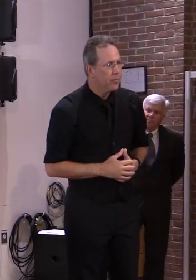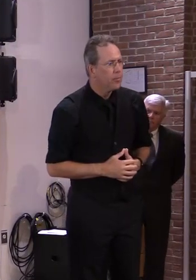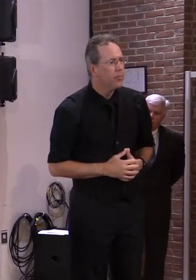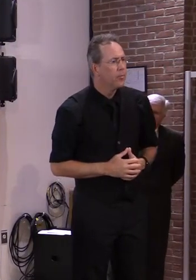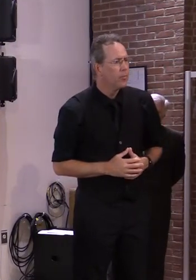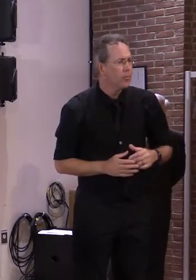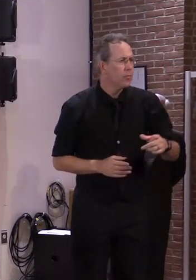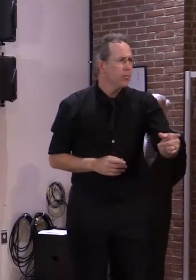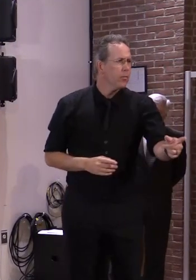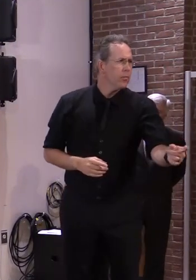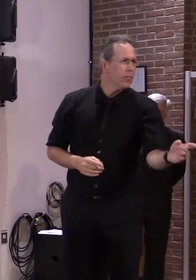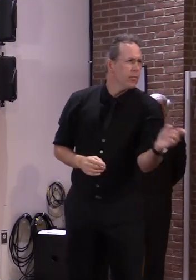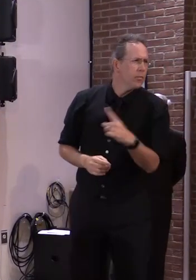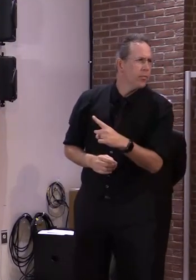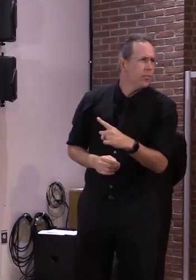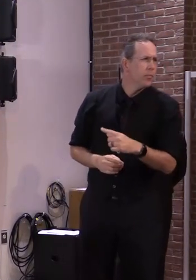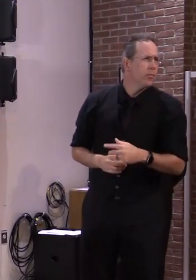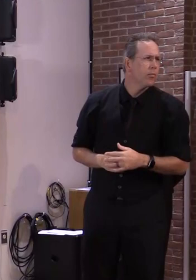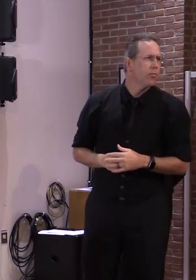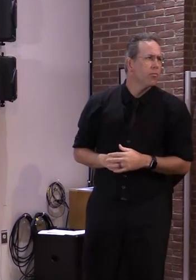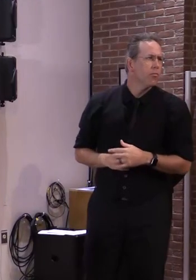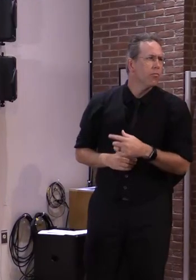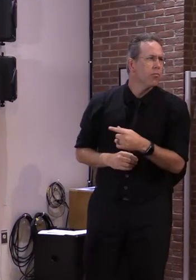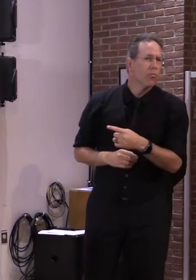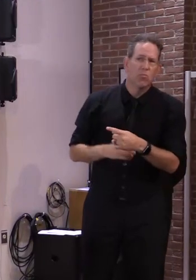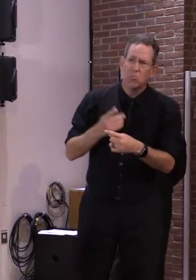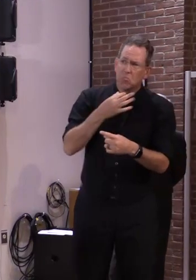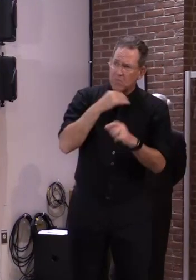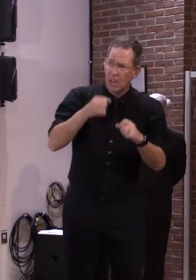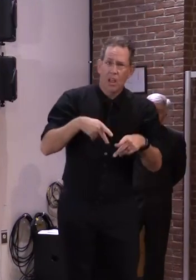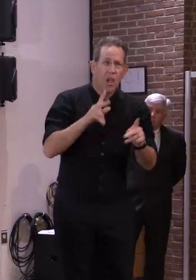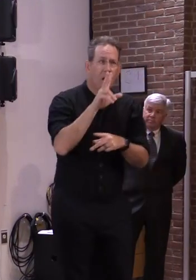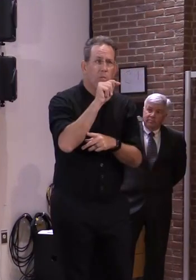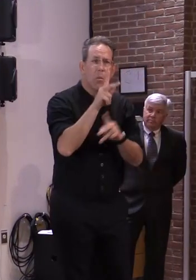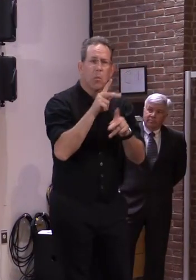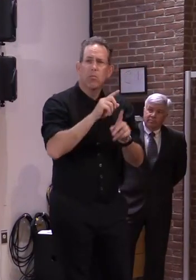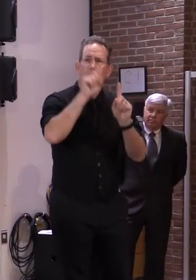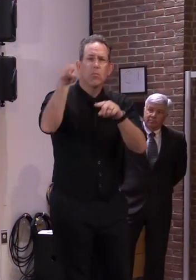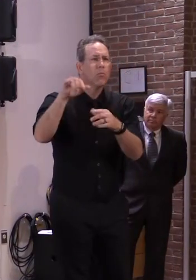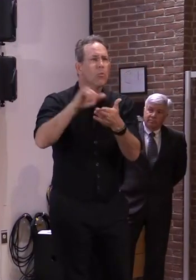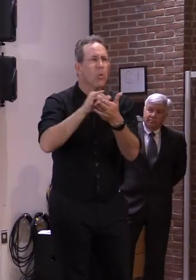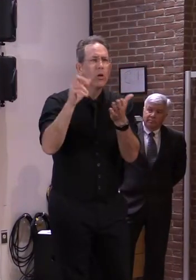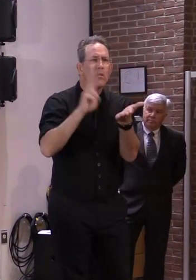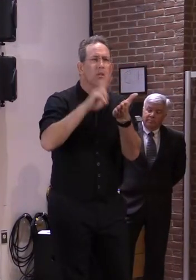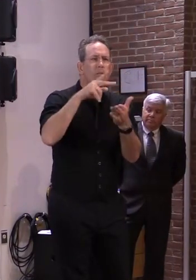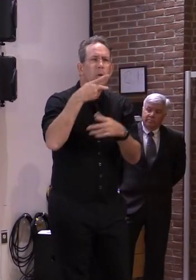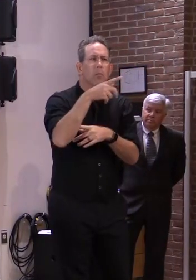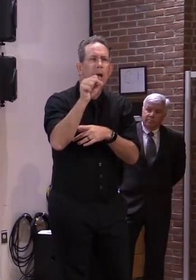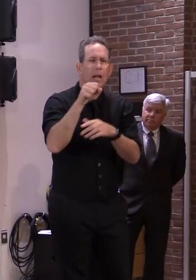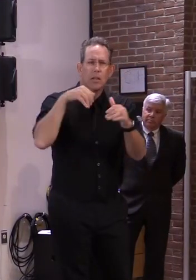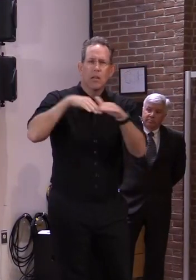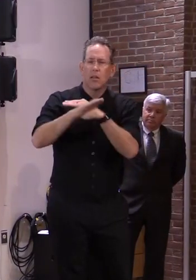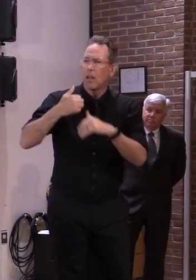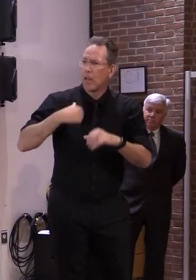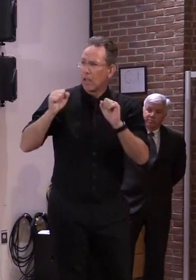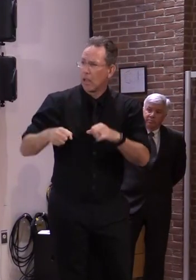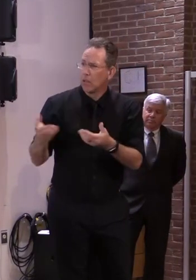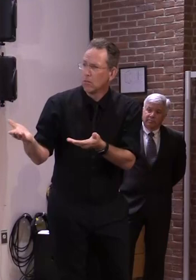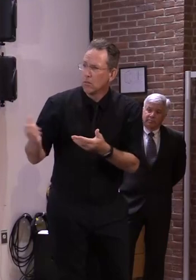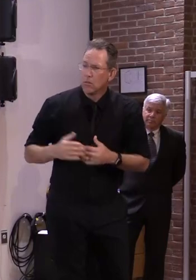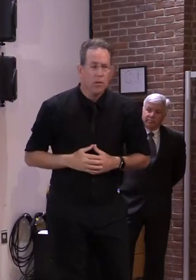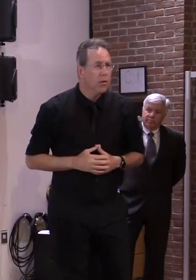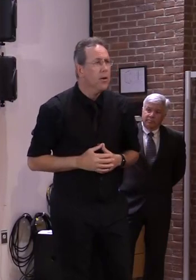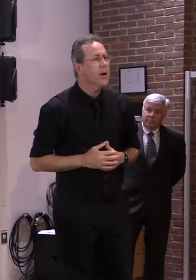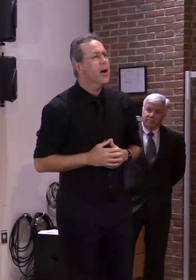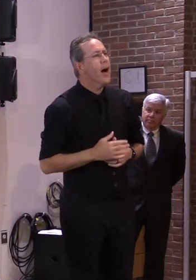up for those passes? Well, I believe that, I'm just speculating, but I would say the vaccine card